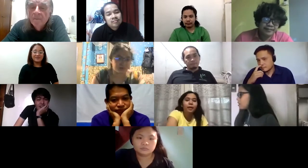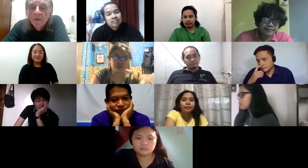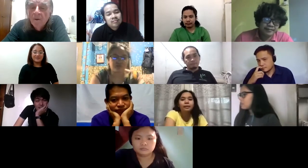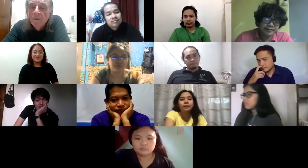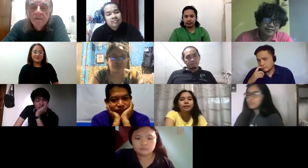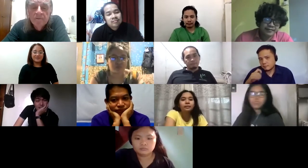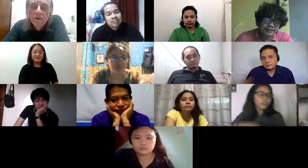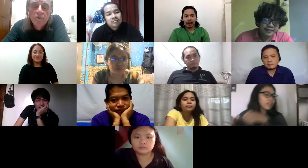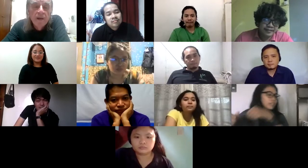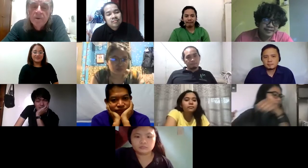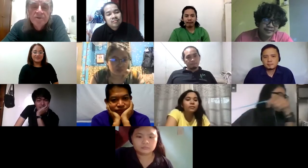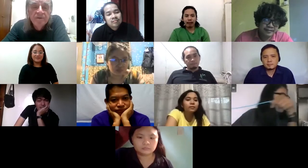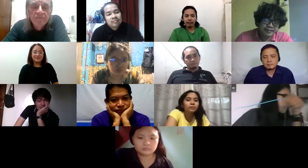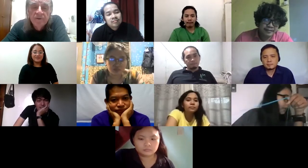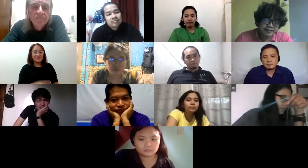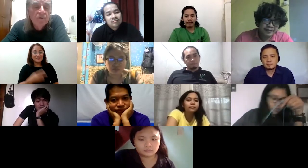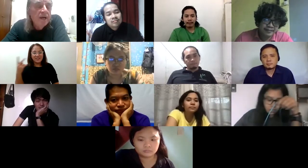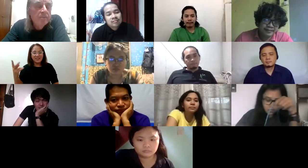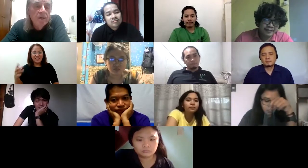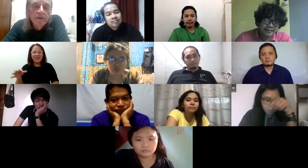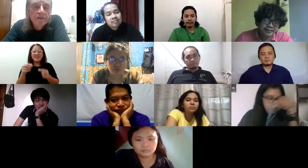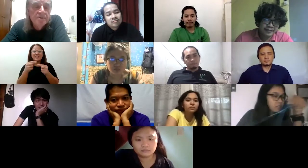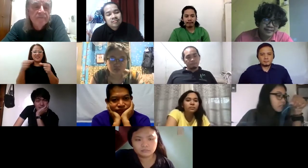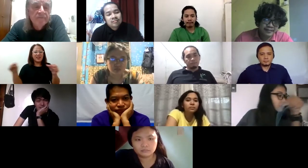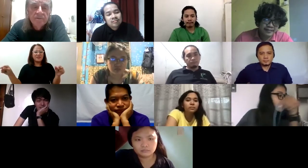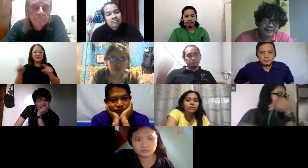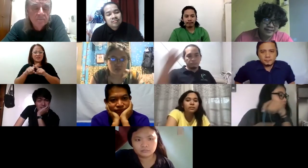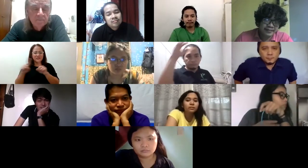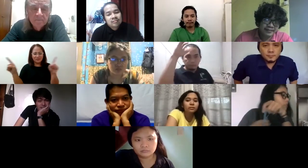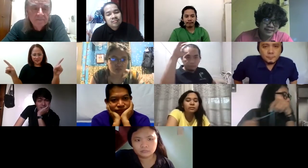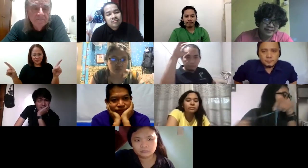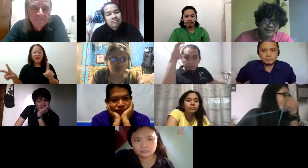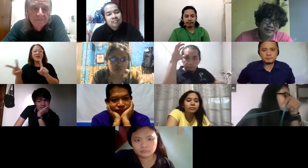Okay, the grammar is different, vocabulary is different.